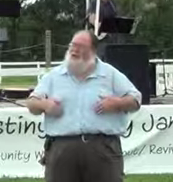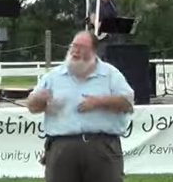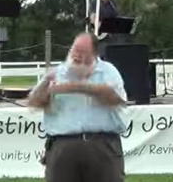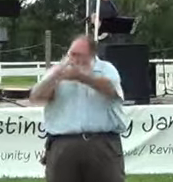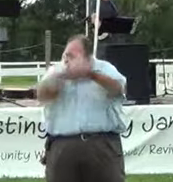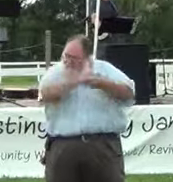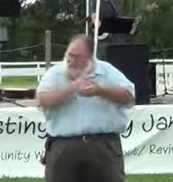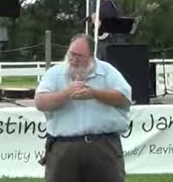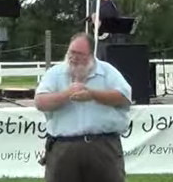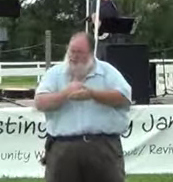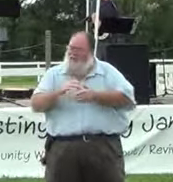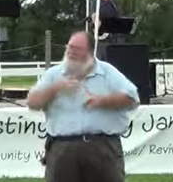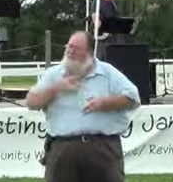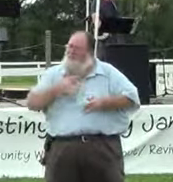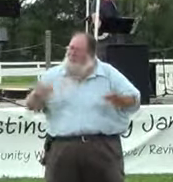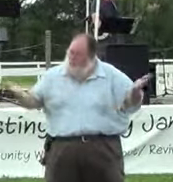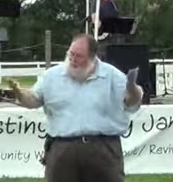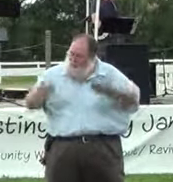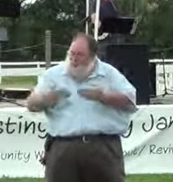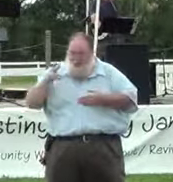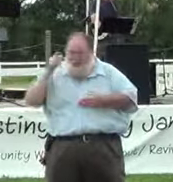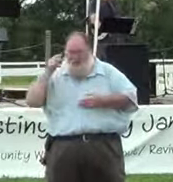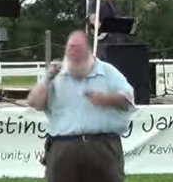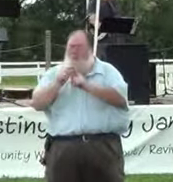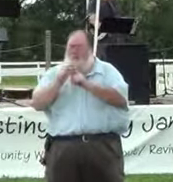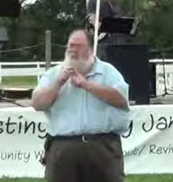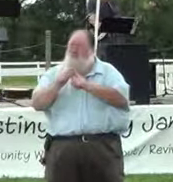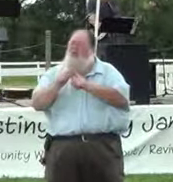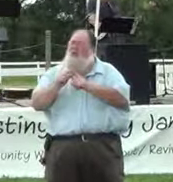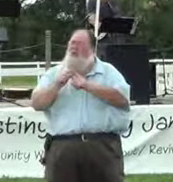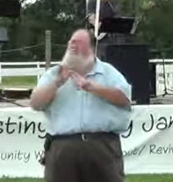word that will touch their hearts and minds forever.